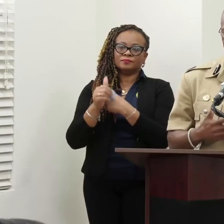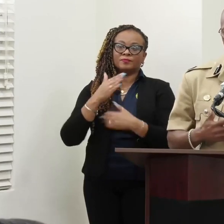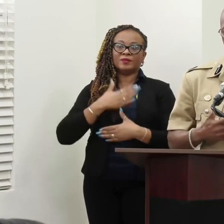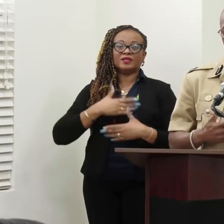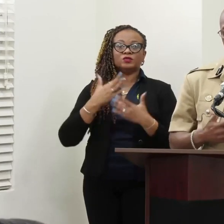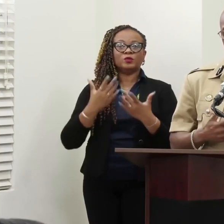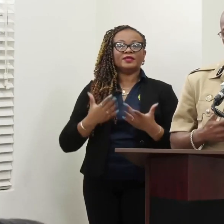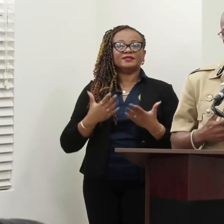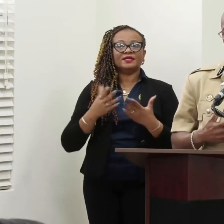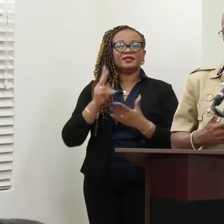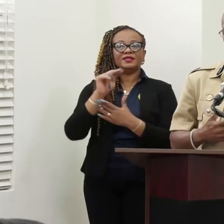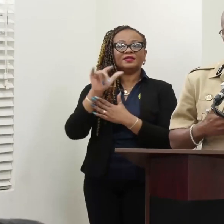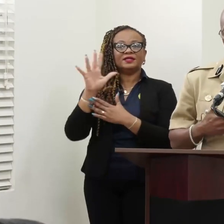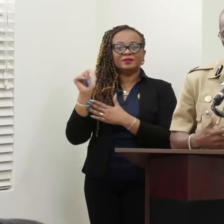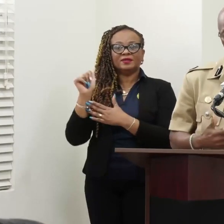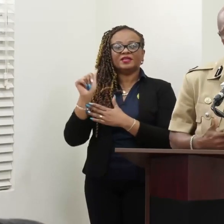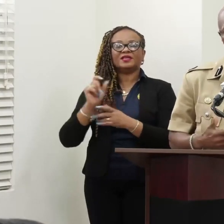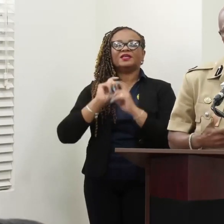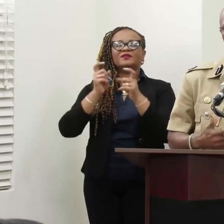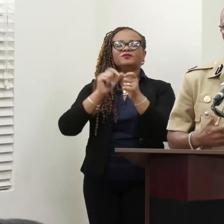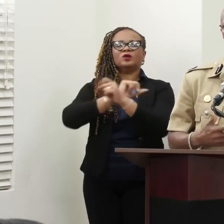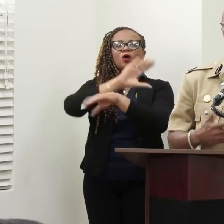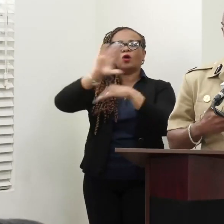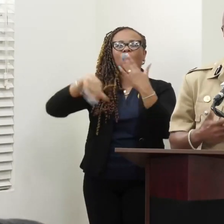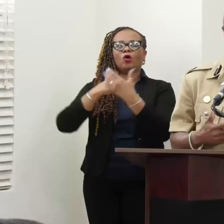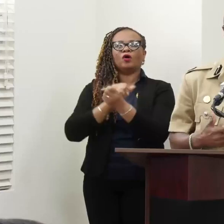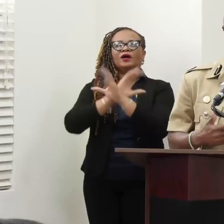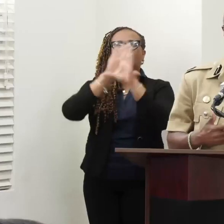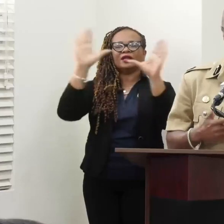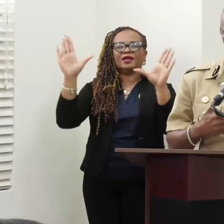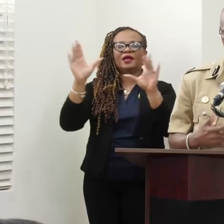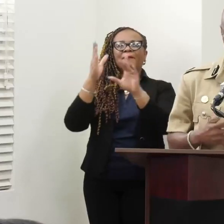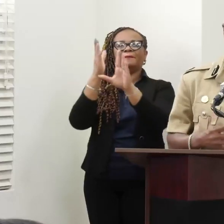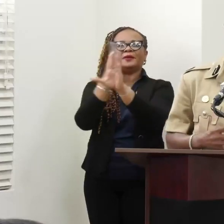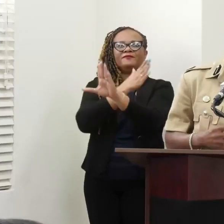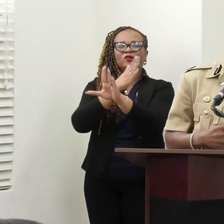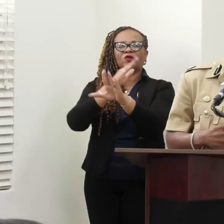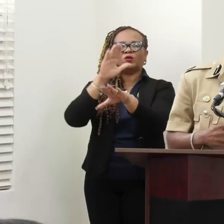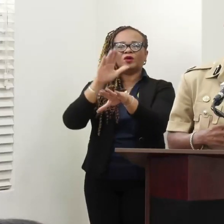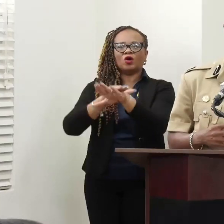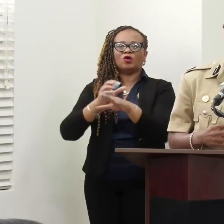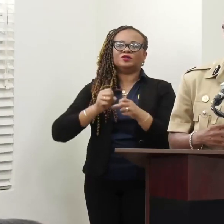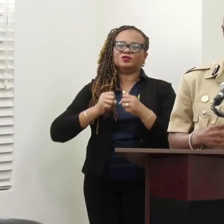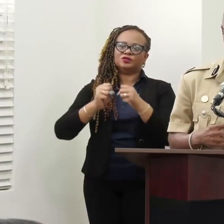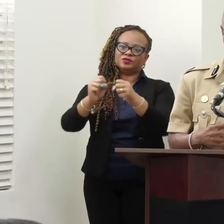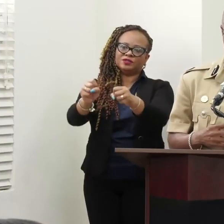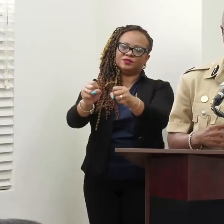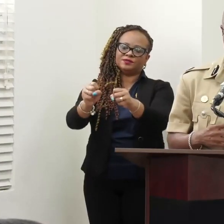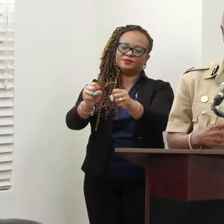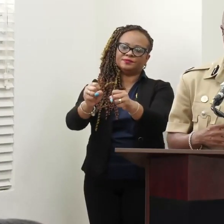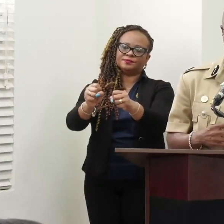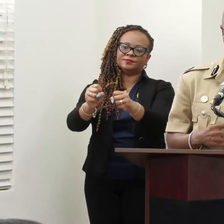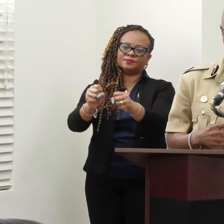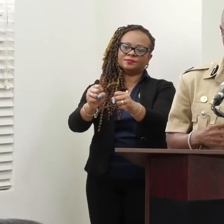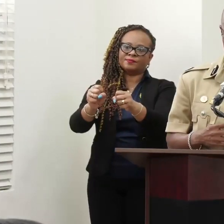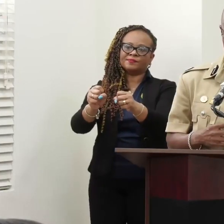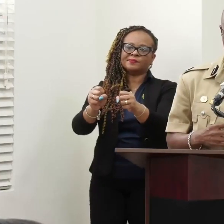Please wait until NEMA gives the all clear before traversing our streets.